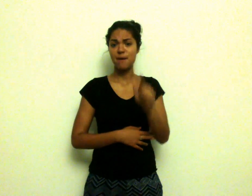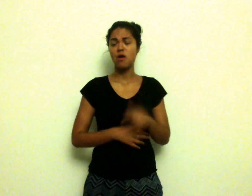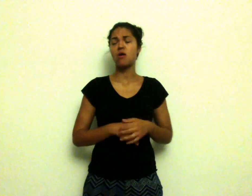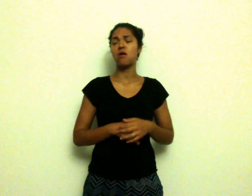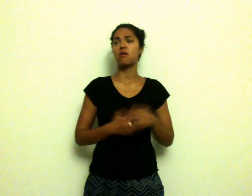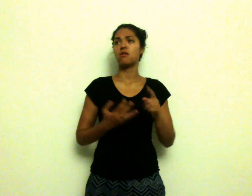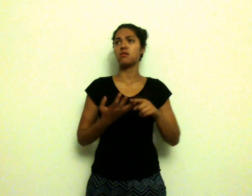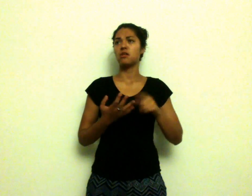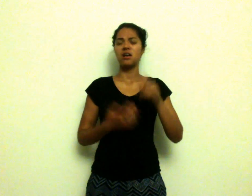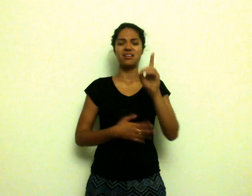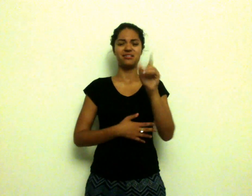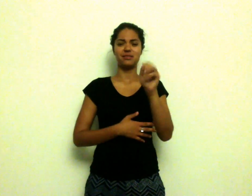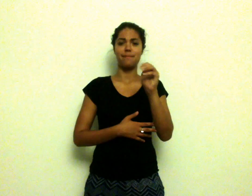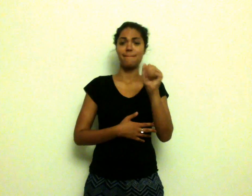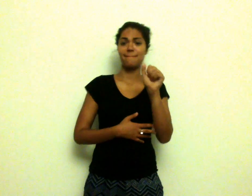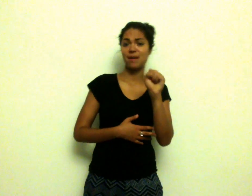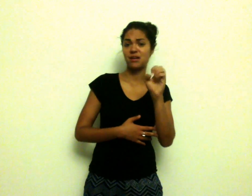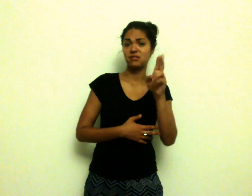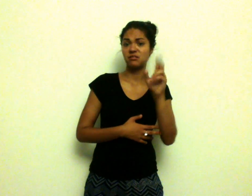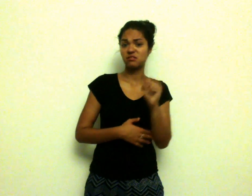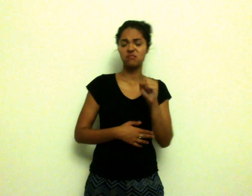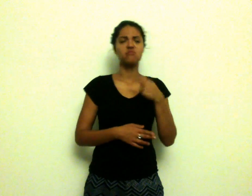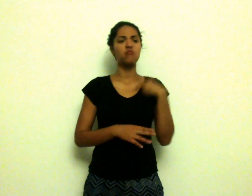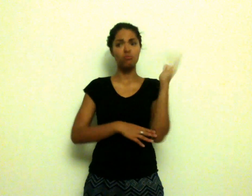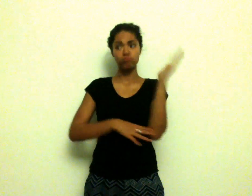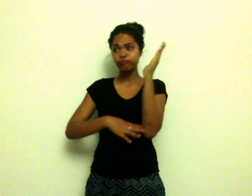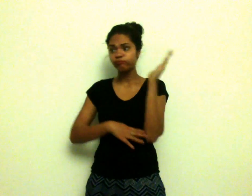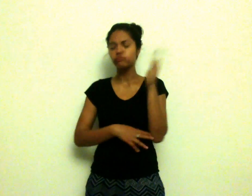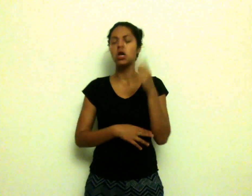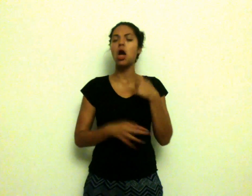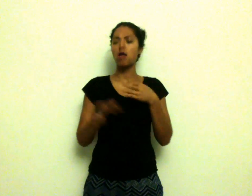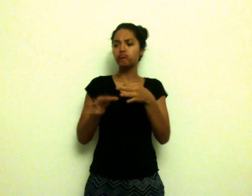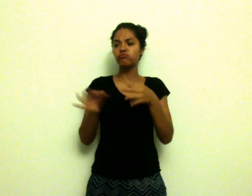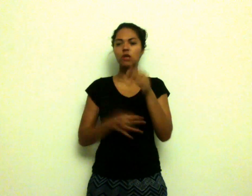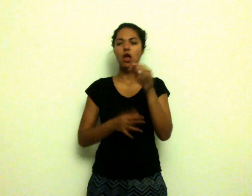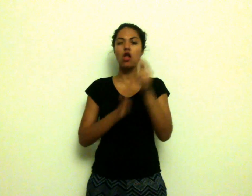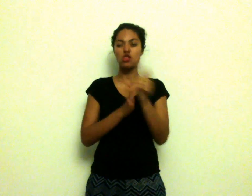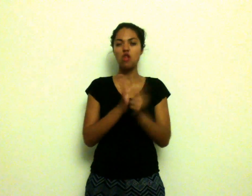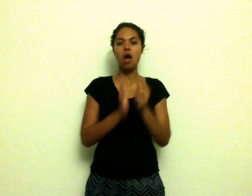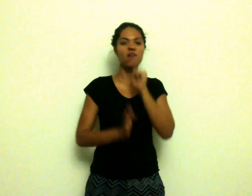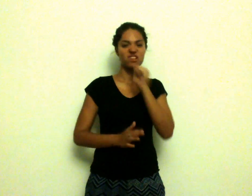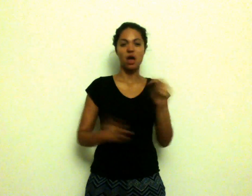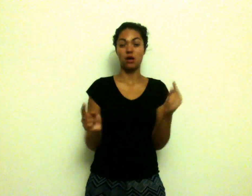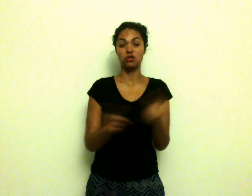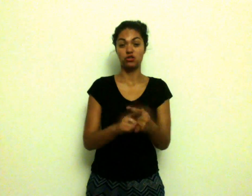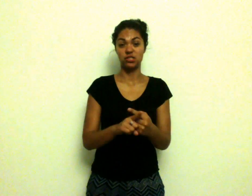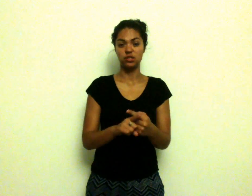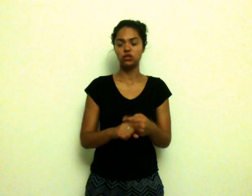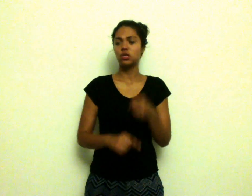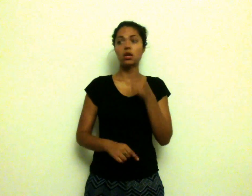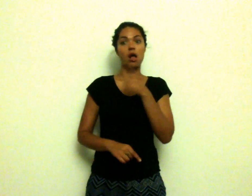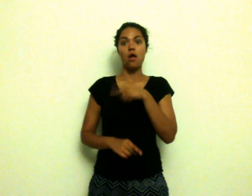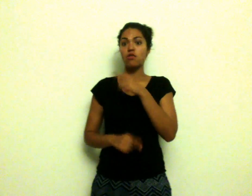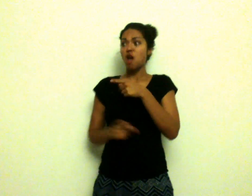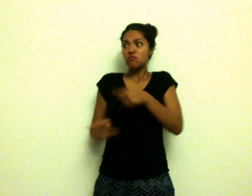taken the law of non-contradiction and recognized it very well. And I say to you, ladies and gentlemen, that the peril of denying the law